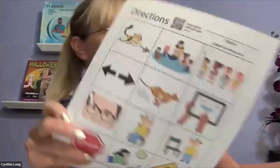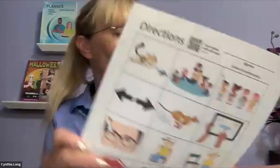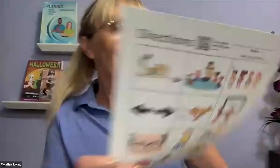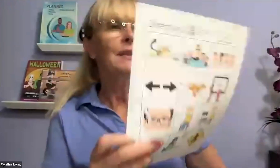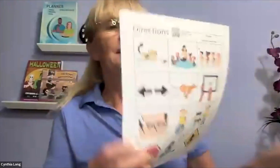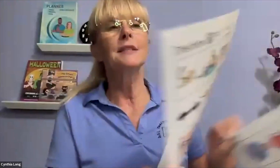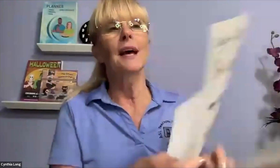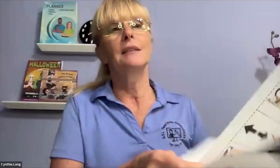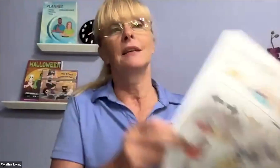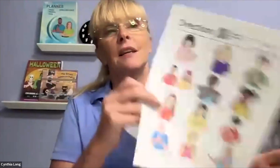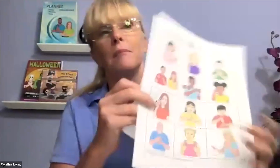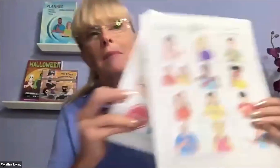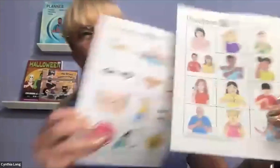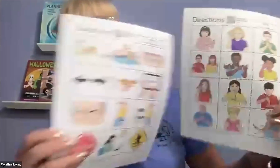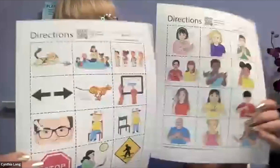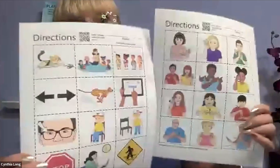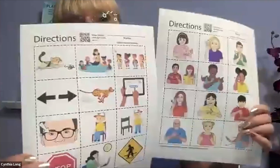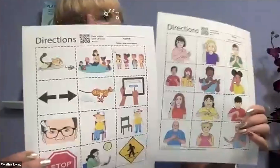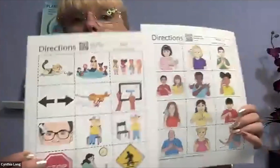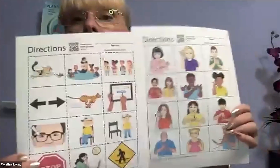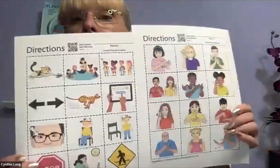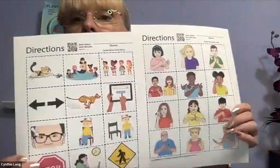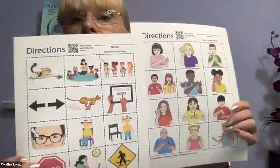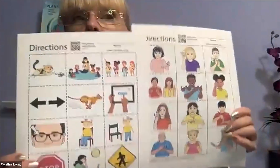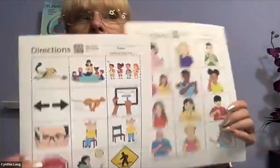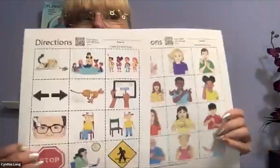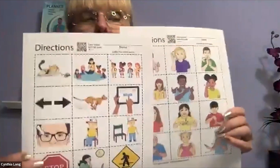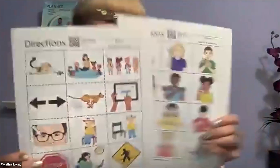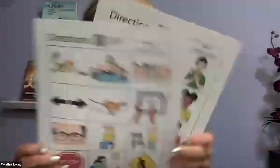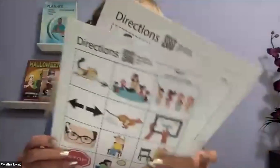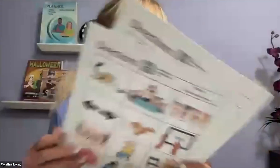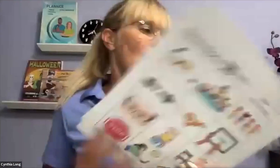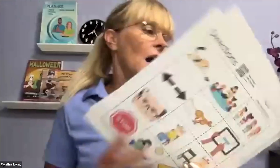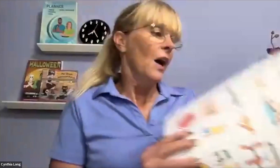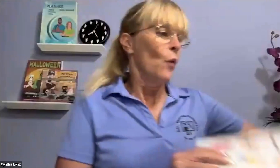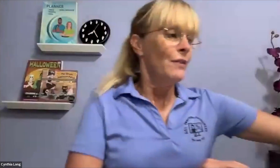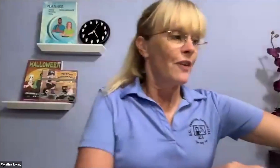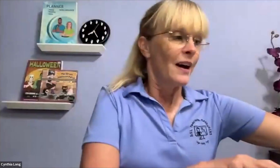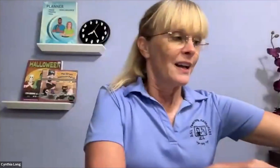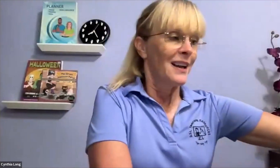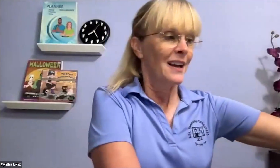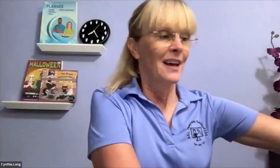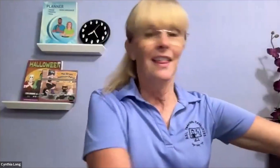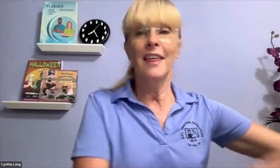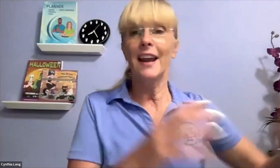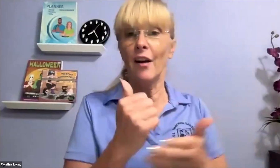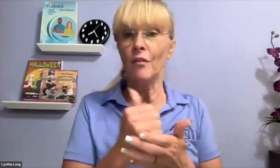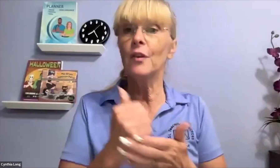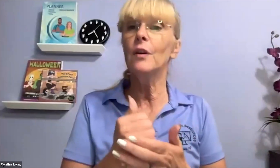you have these that end up matching. Okay. We find that helpful